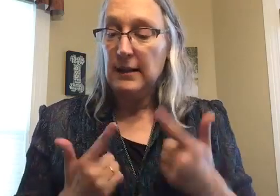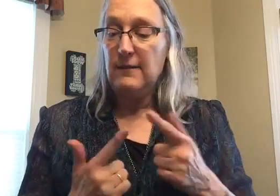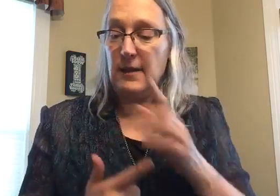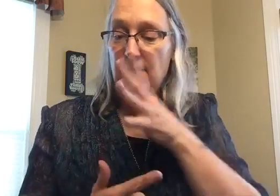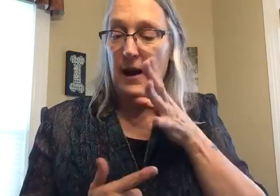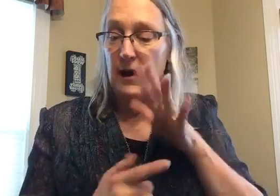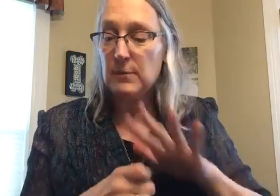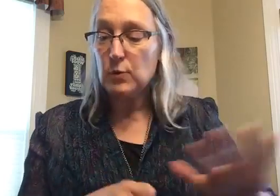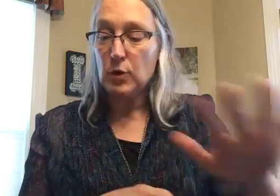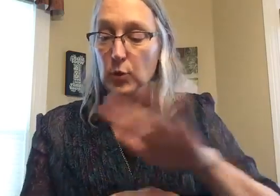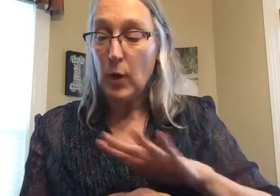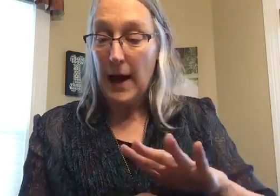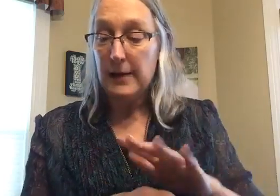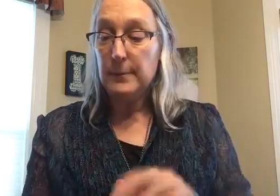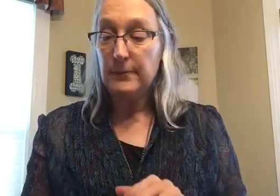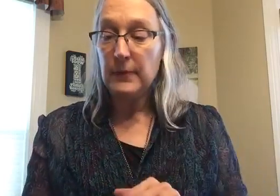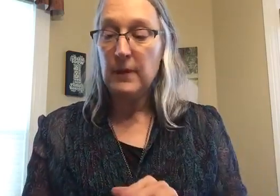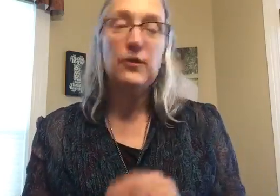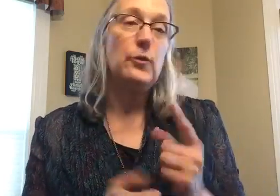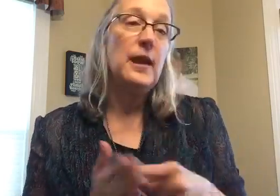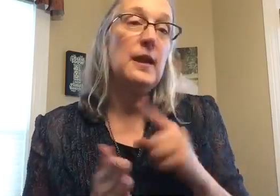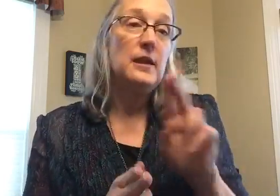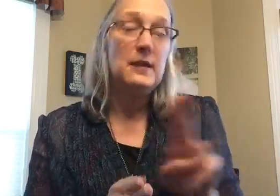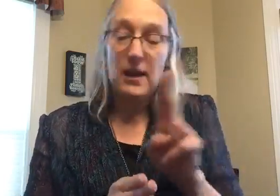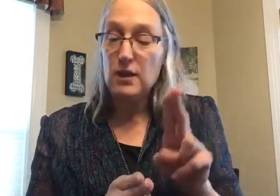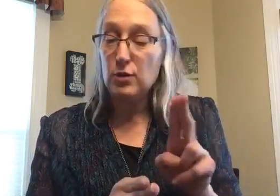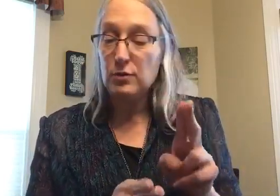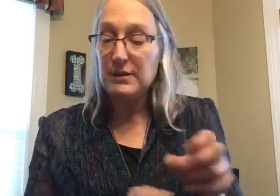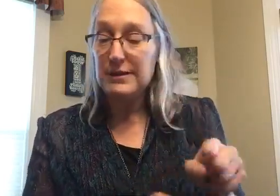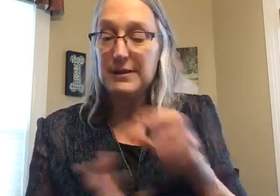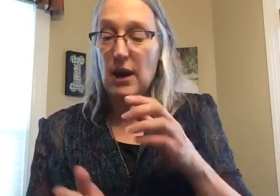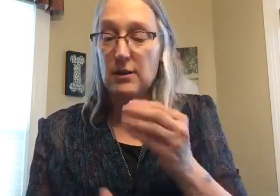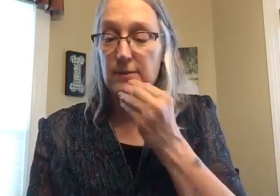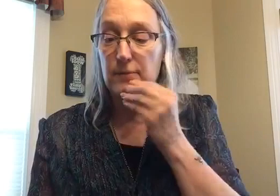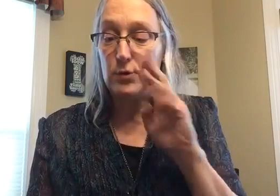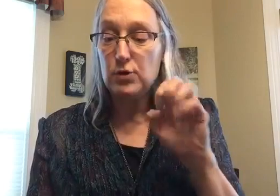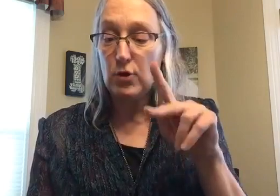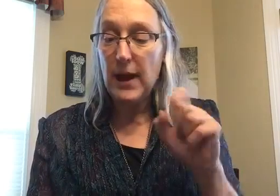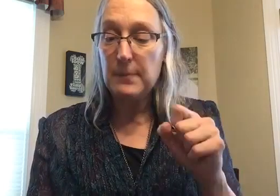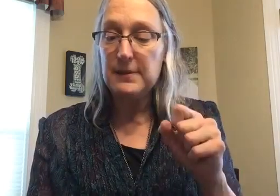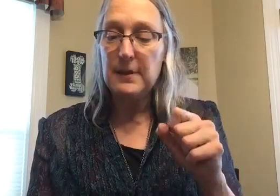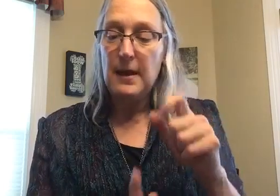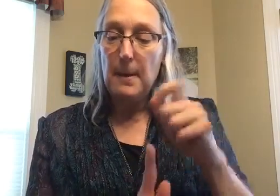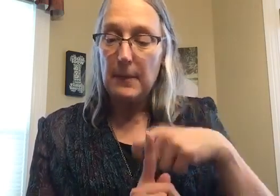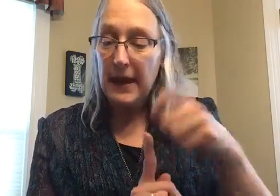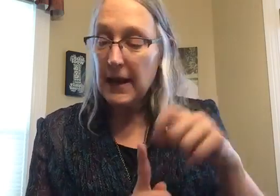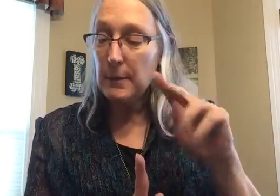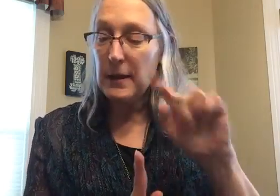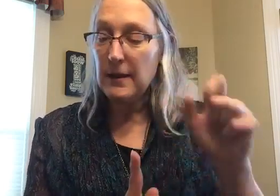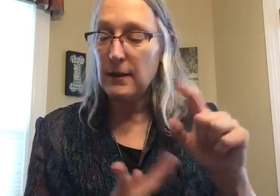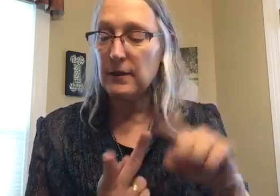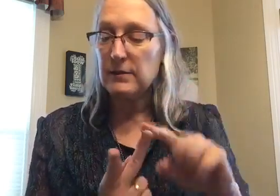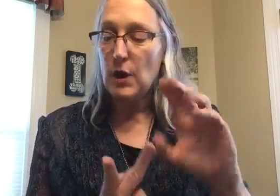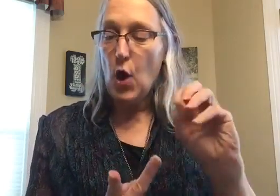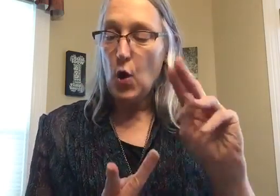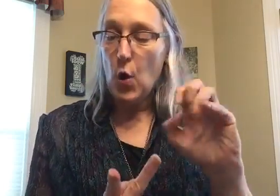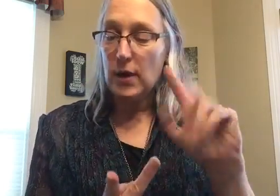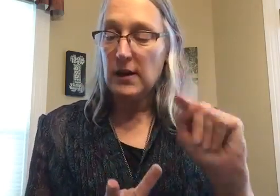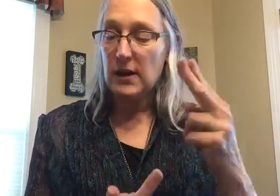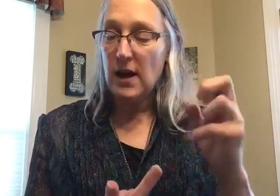Living Farms worldwide. So they use discarded food scraps, banana peels, coconut